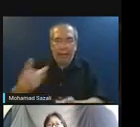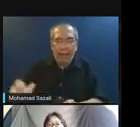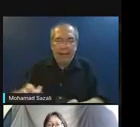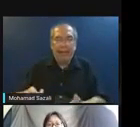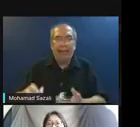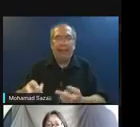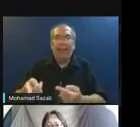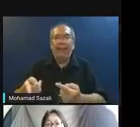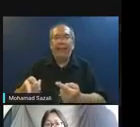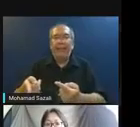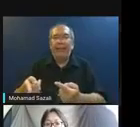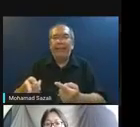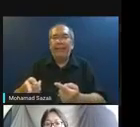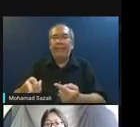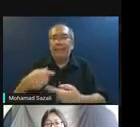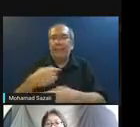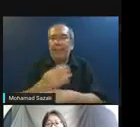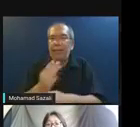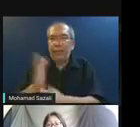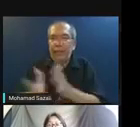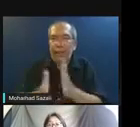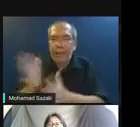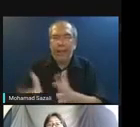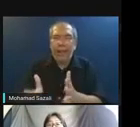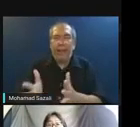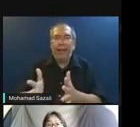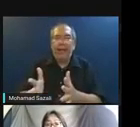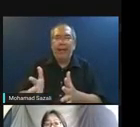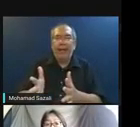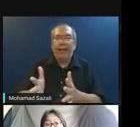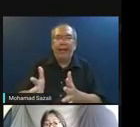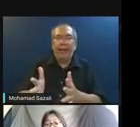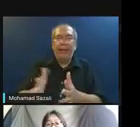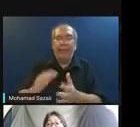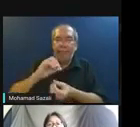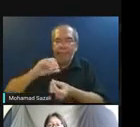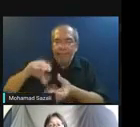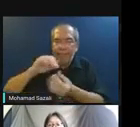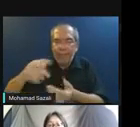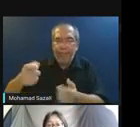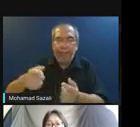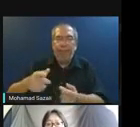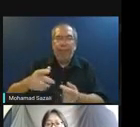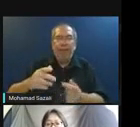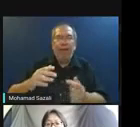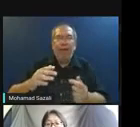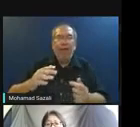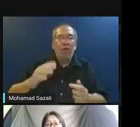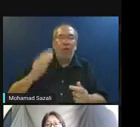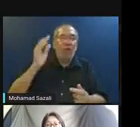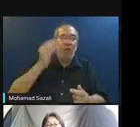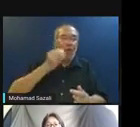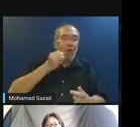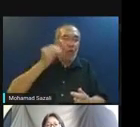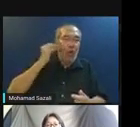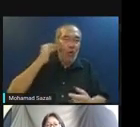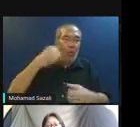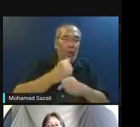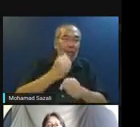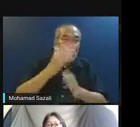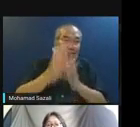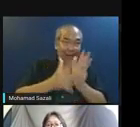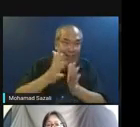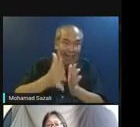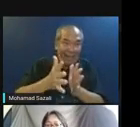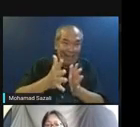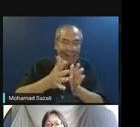when the child is born. But when they were born, there's no record for it. So if